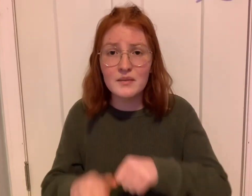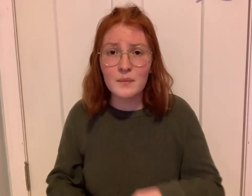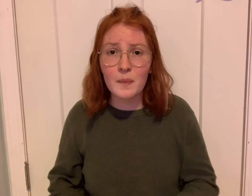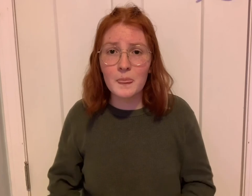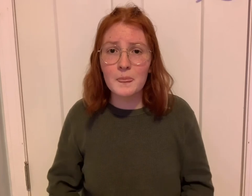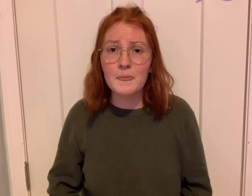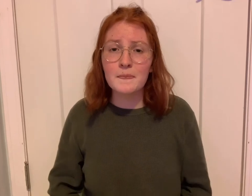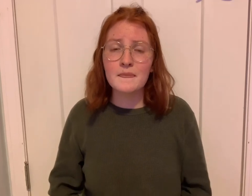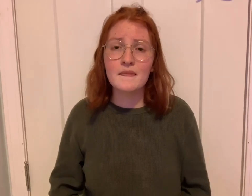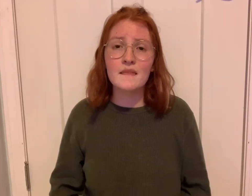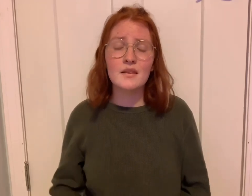Oh